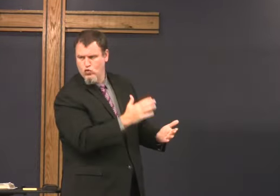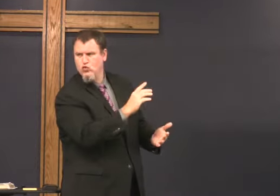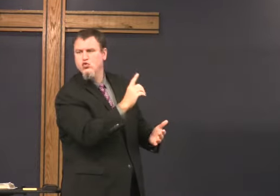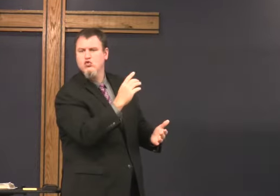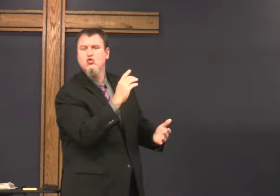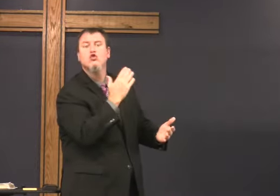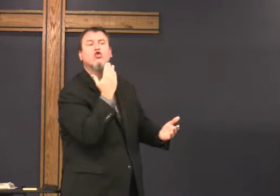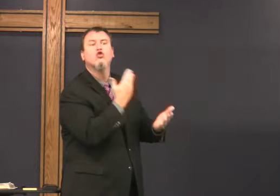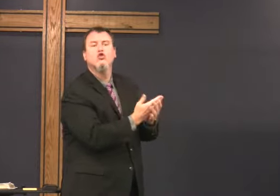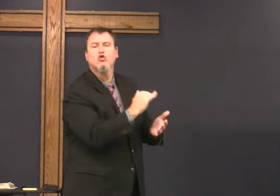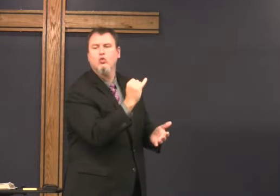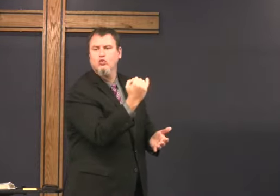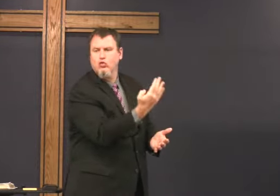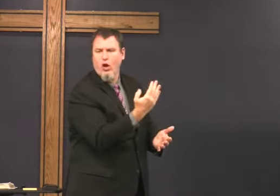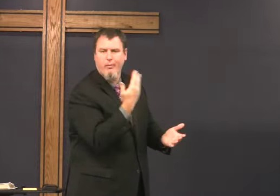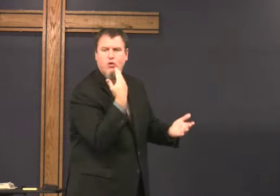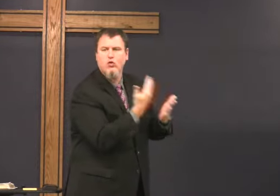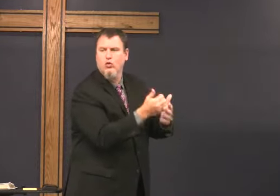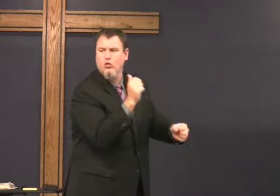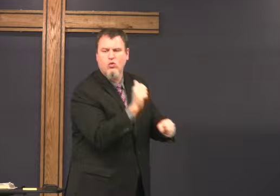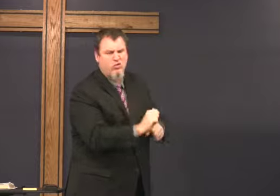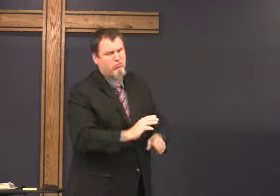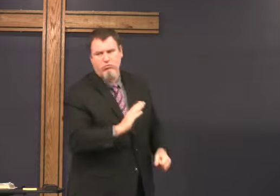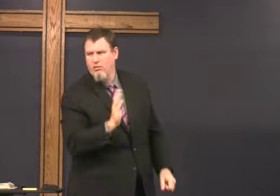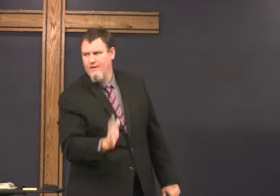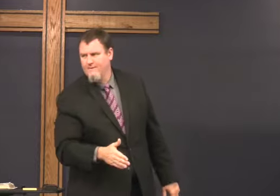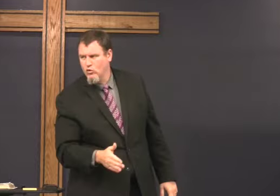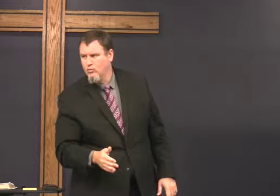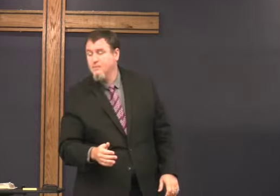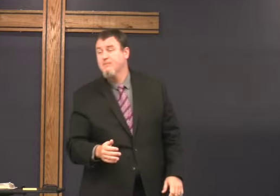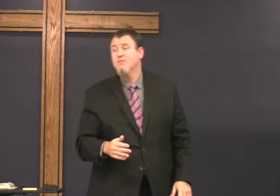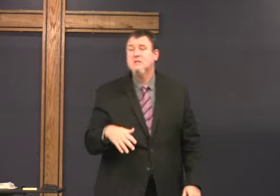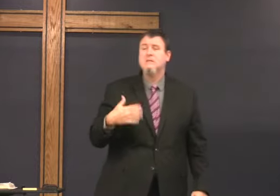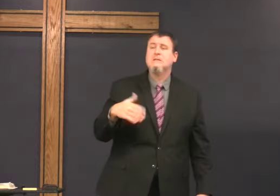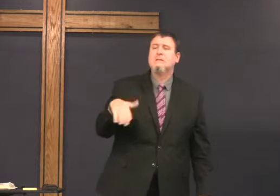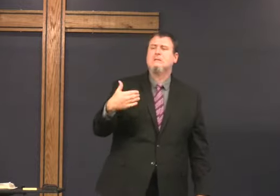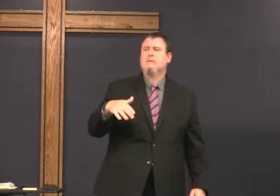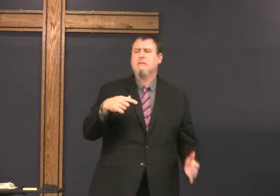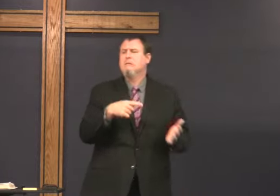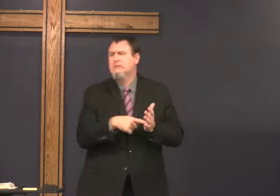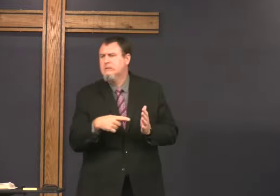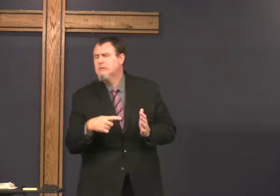say thank you, good job, but never.